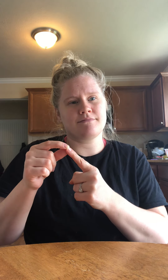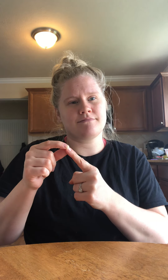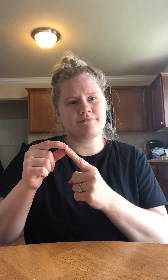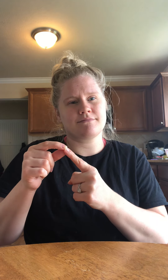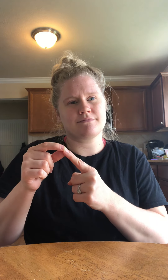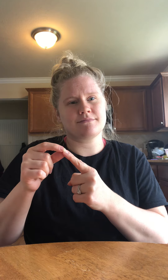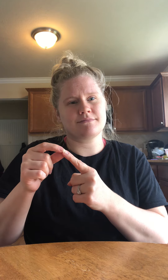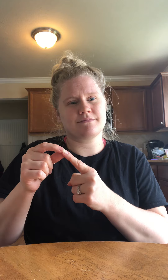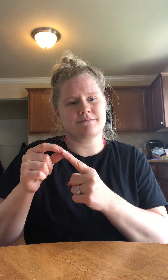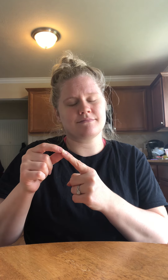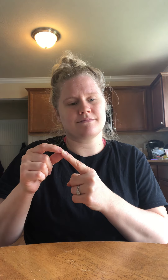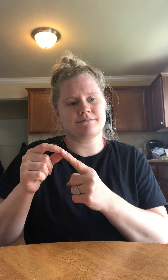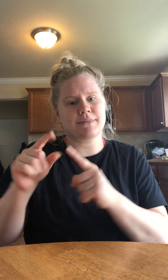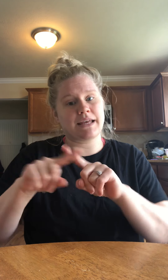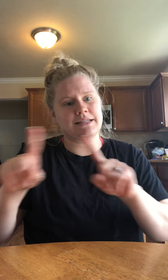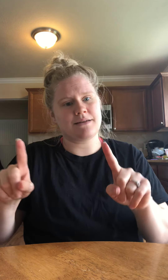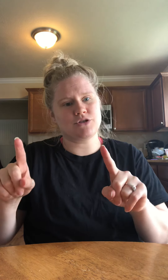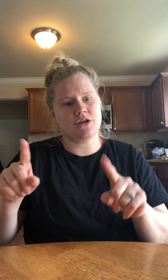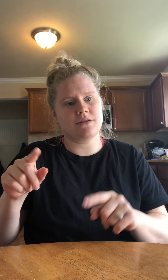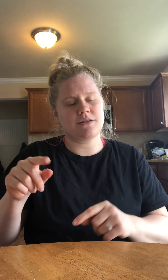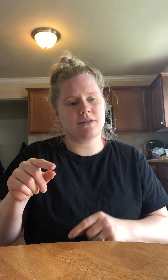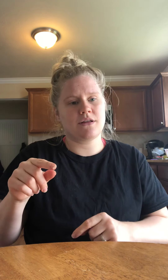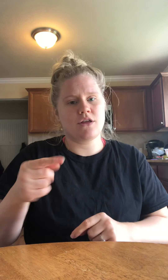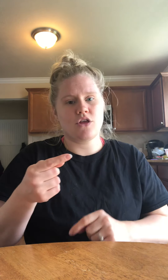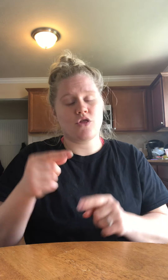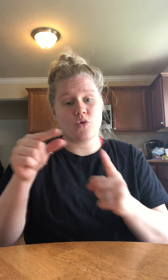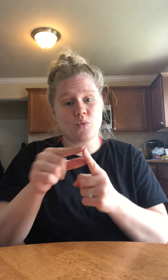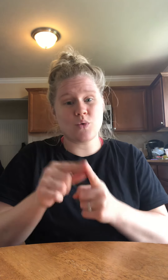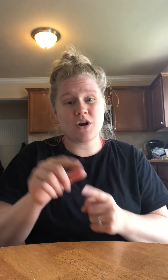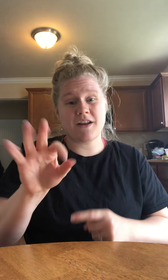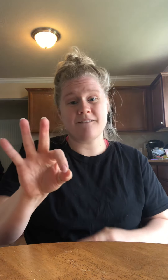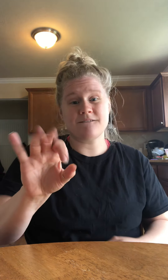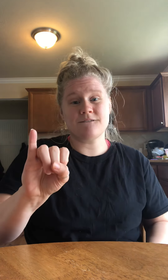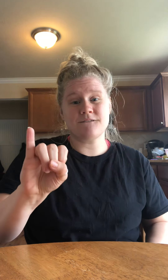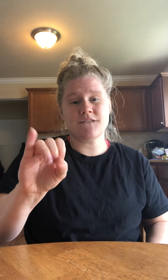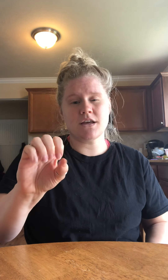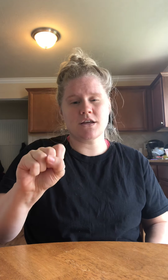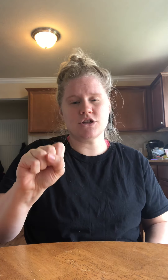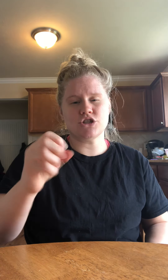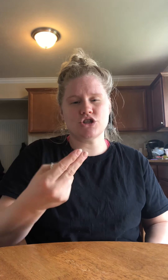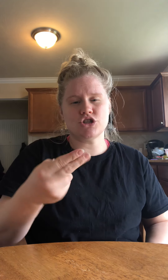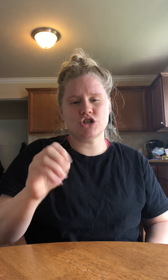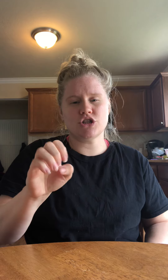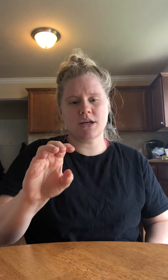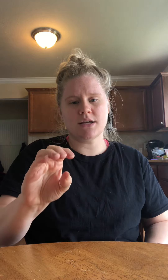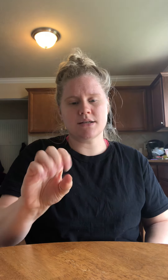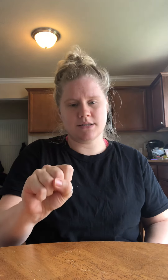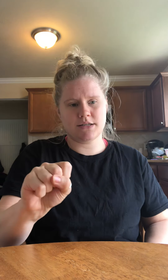fishes, which you may have heard before. And fishes is a word that we would use when we're talking about